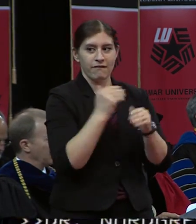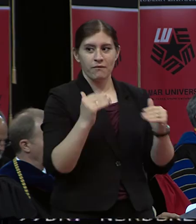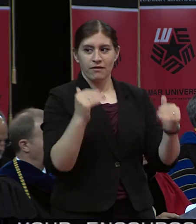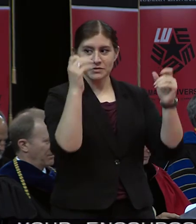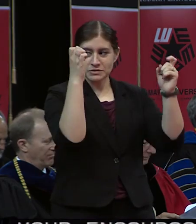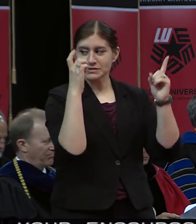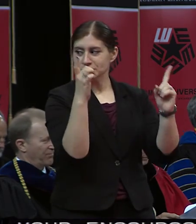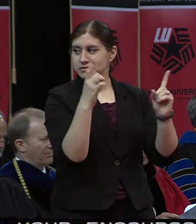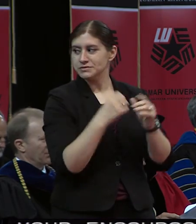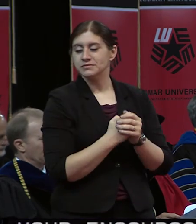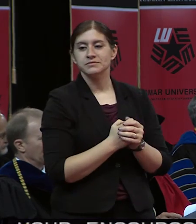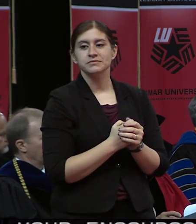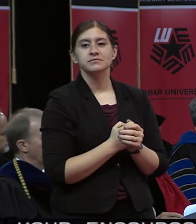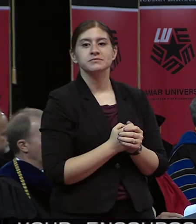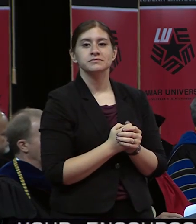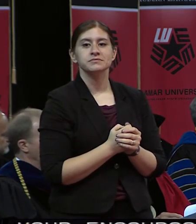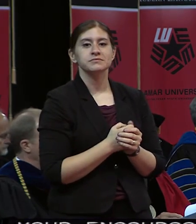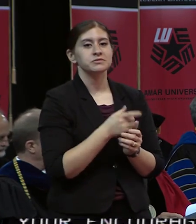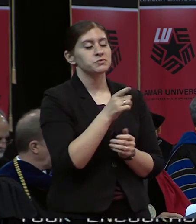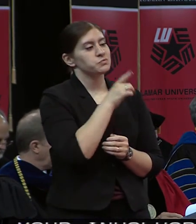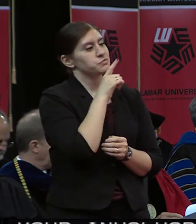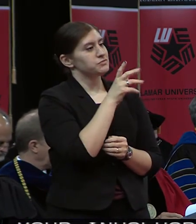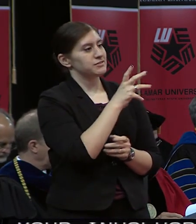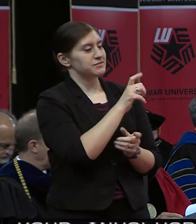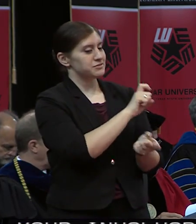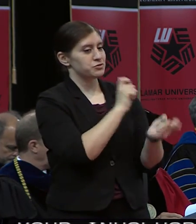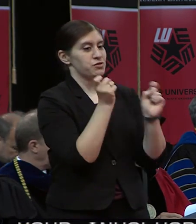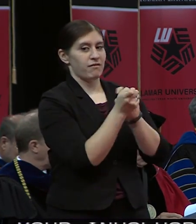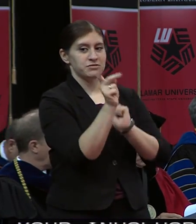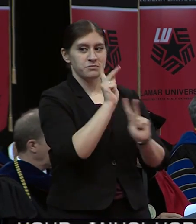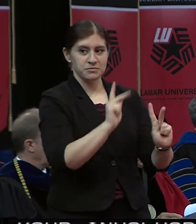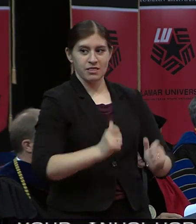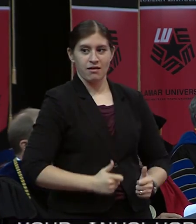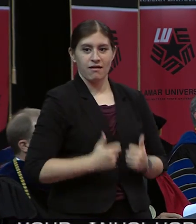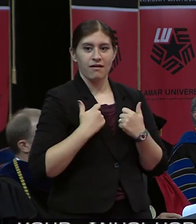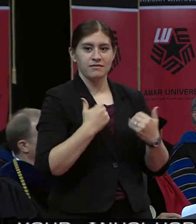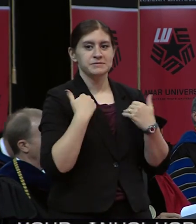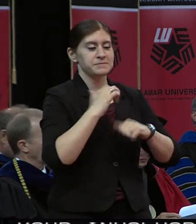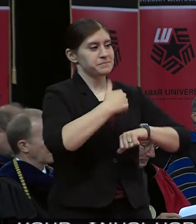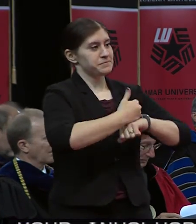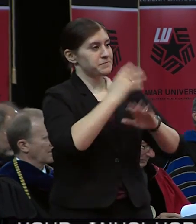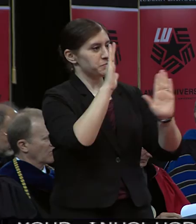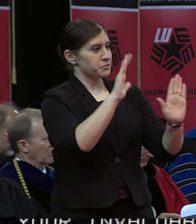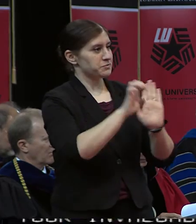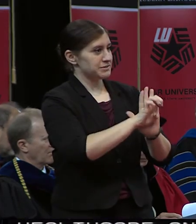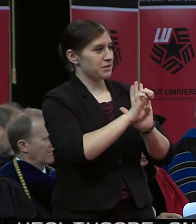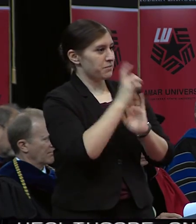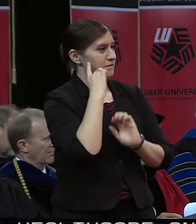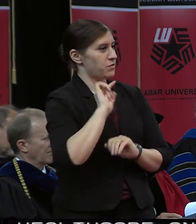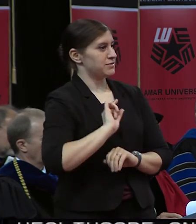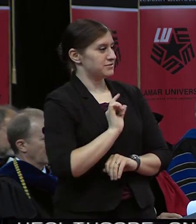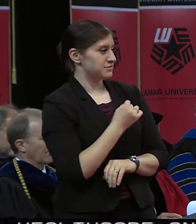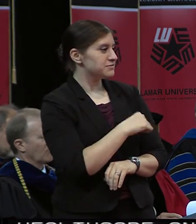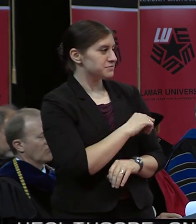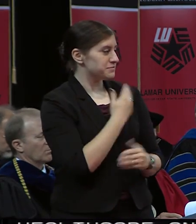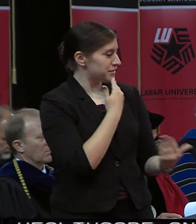education. You have indeed transformed lives and set a wonderful example for our graduates to follow. Thank